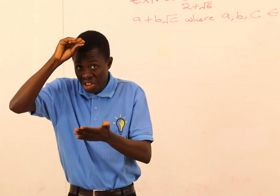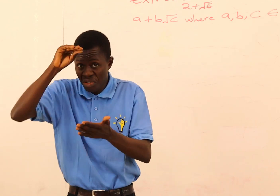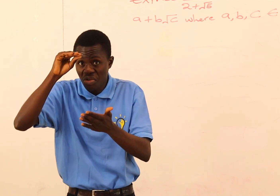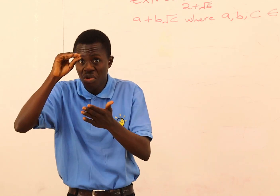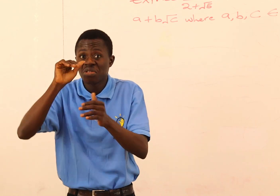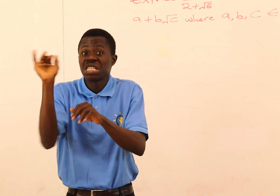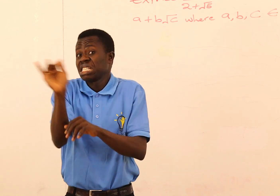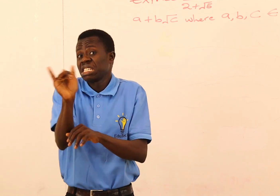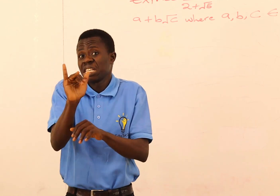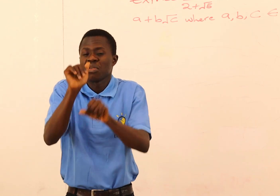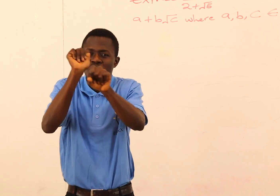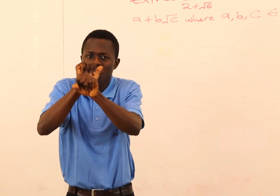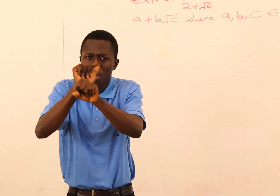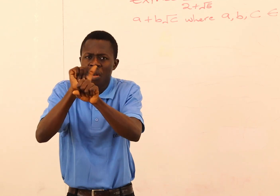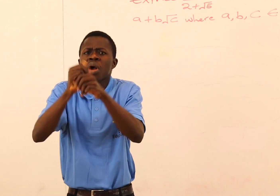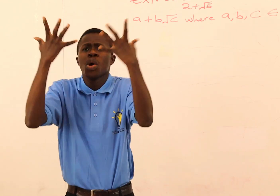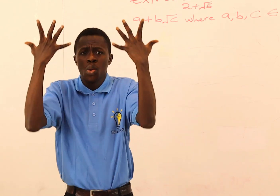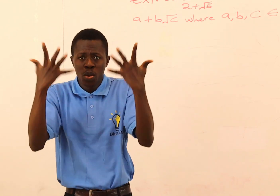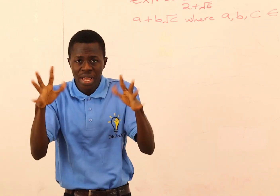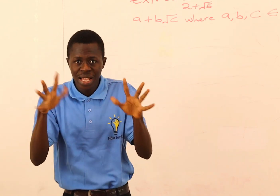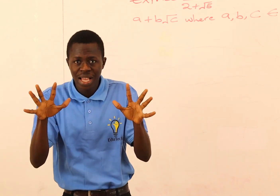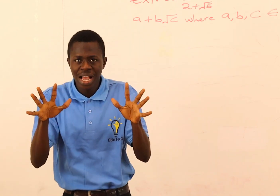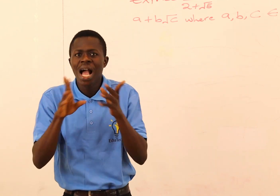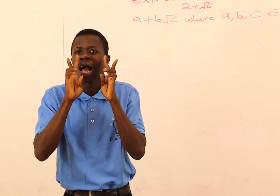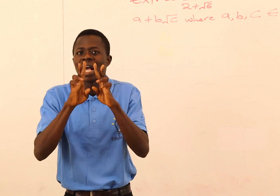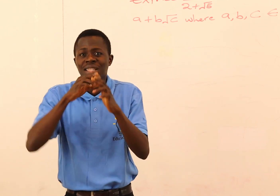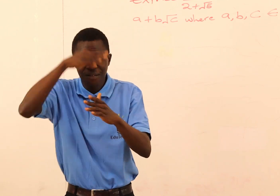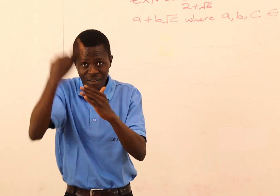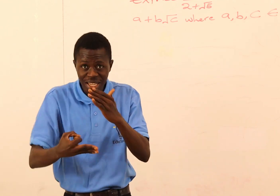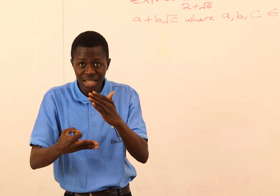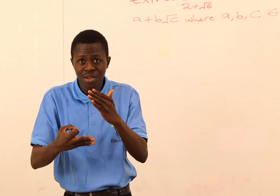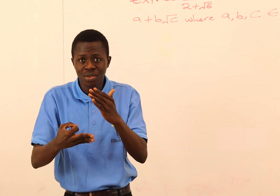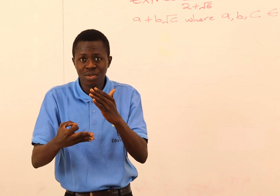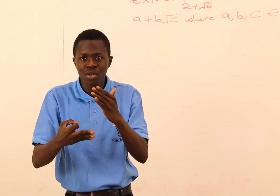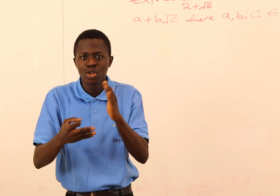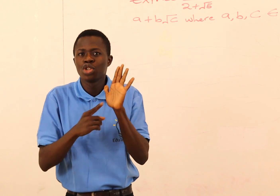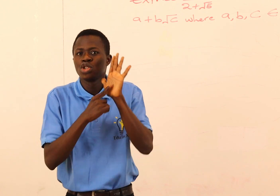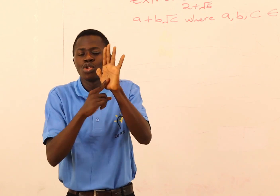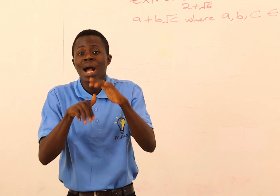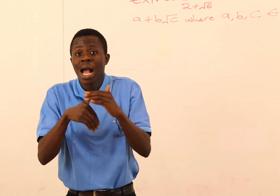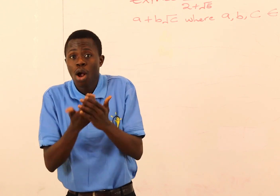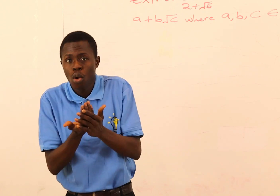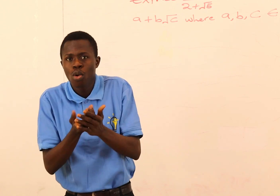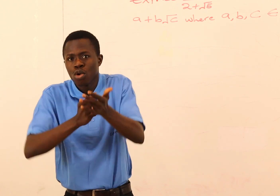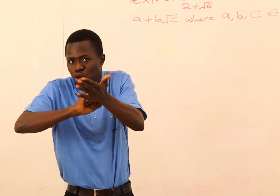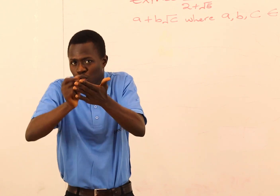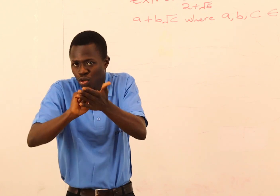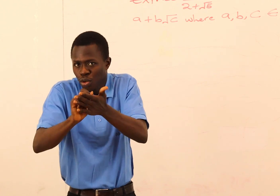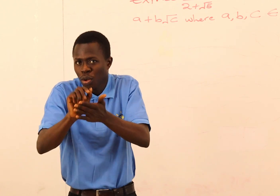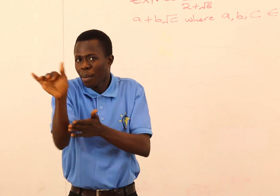the expression in the same manner as we do previously. Then your final answer, you